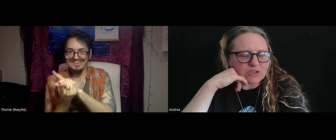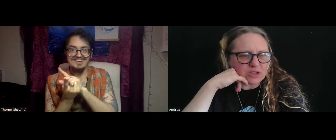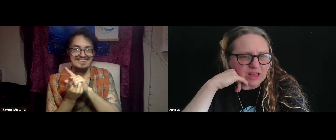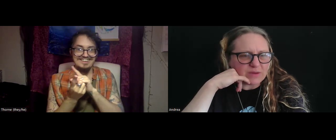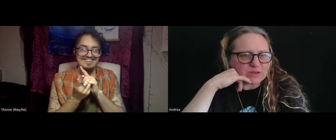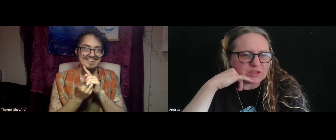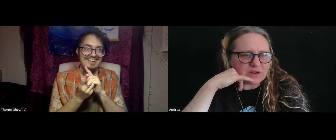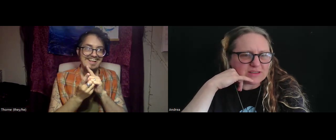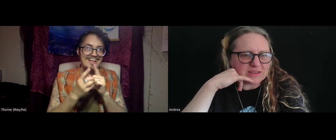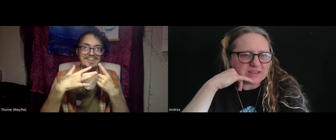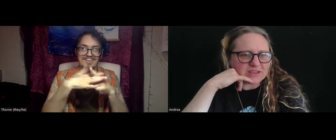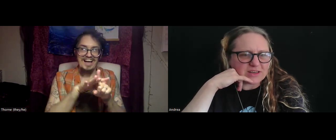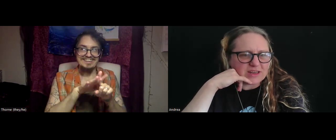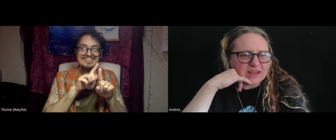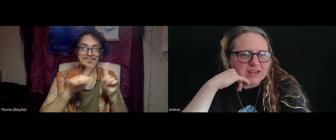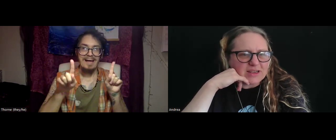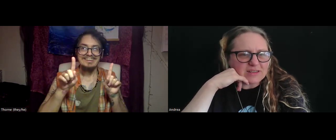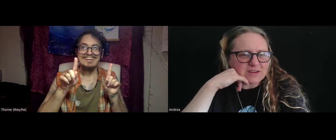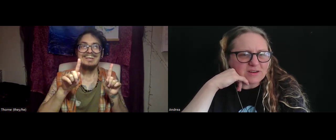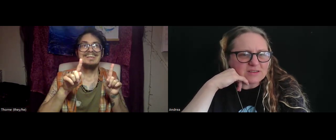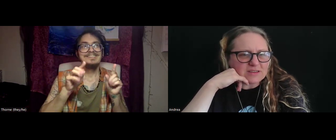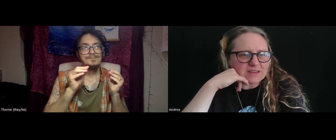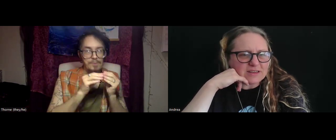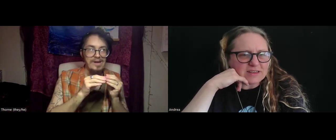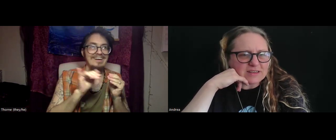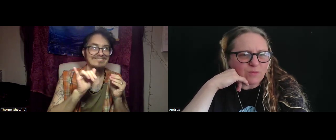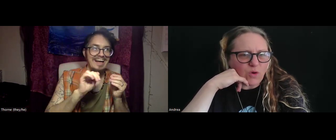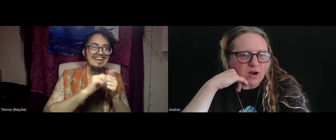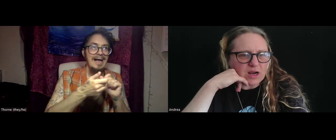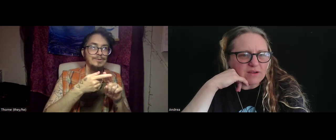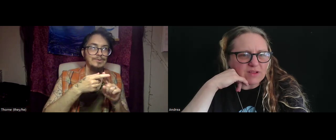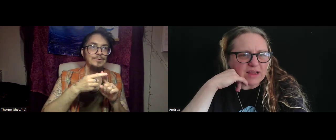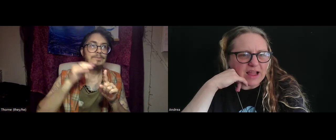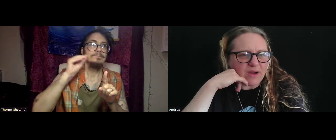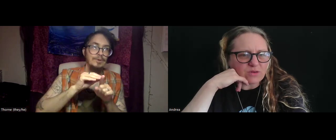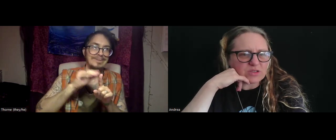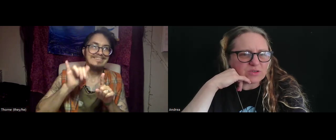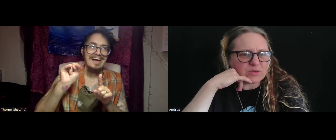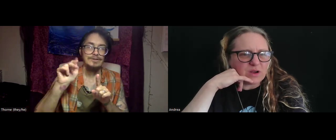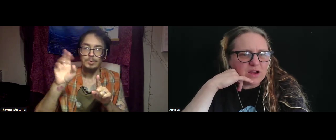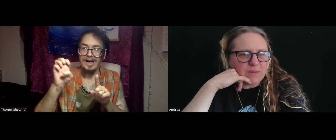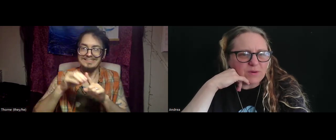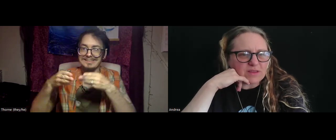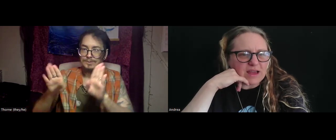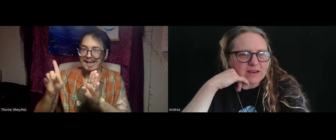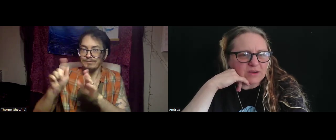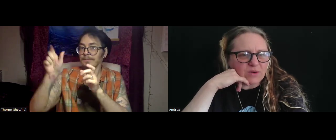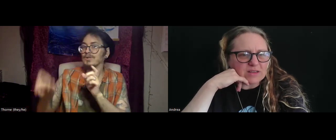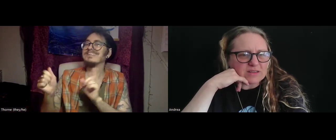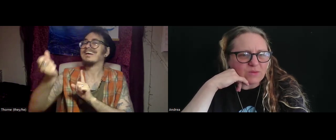to language translation. It starts, it's more of like how to put that nuance in a